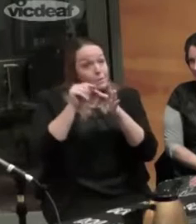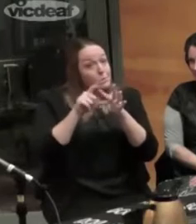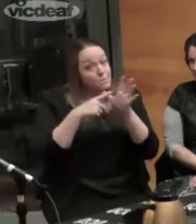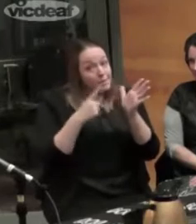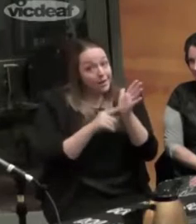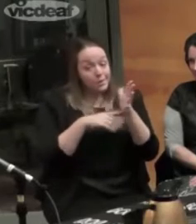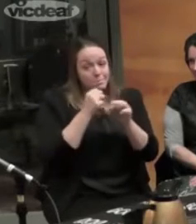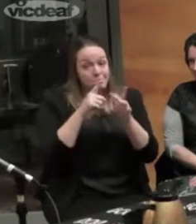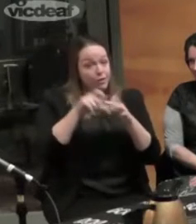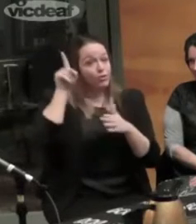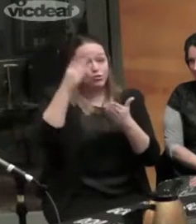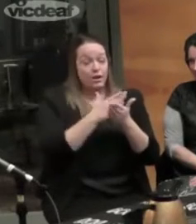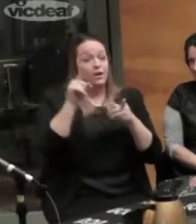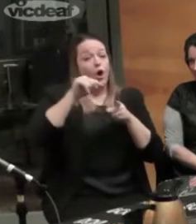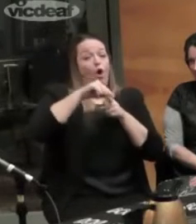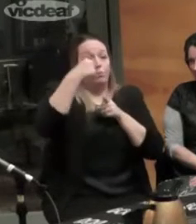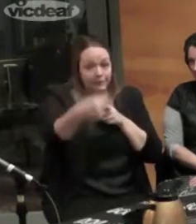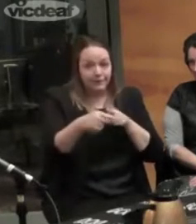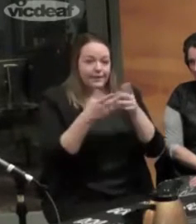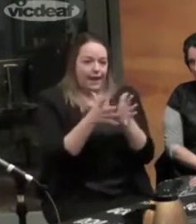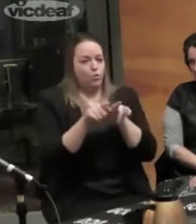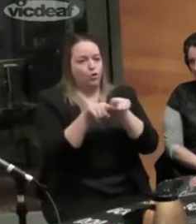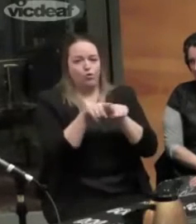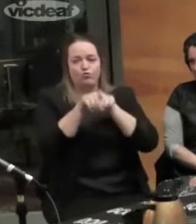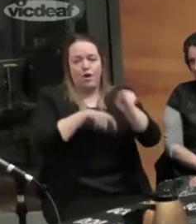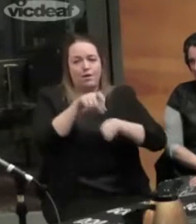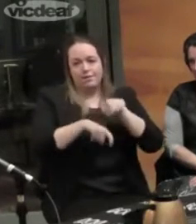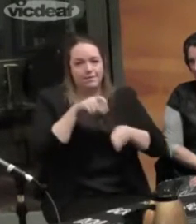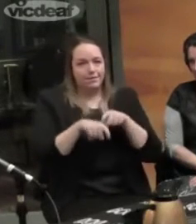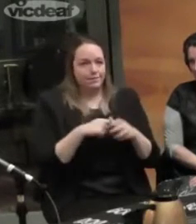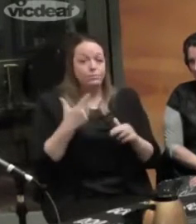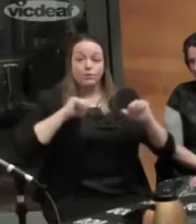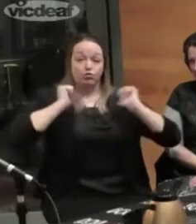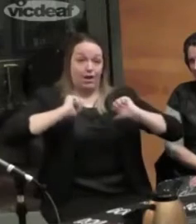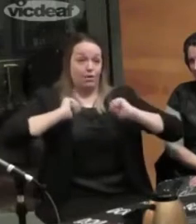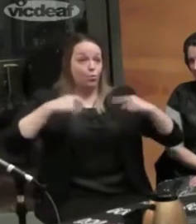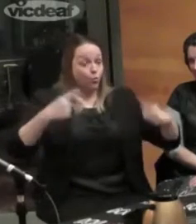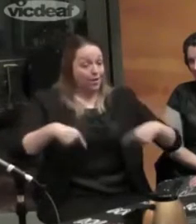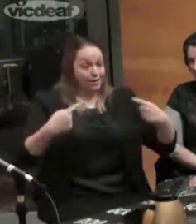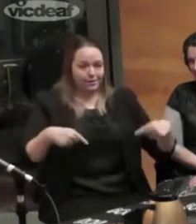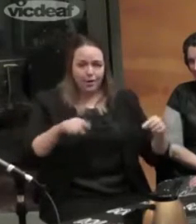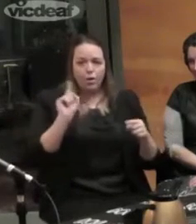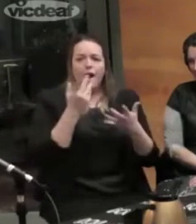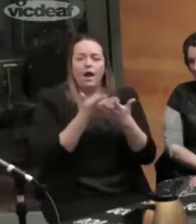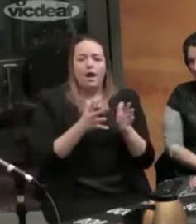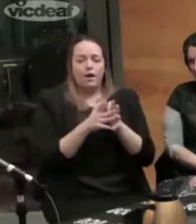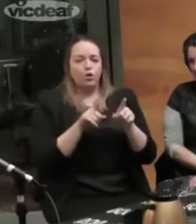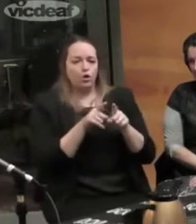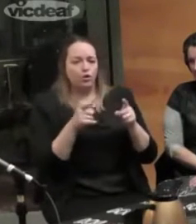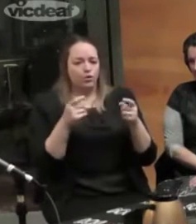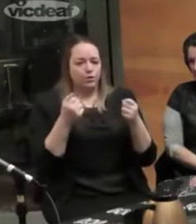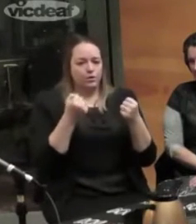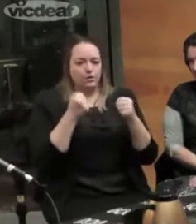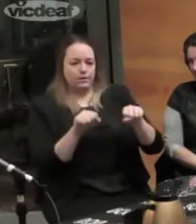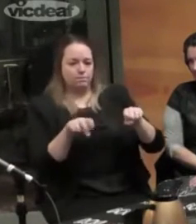are actually an opposition to learning how to ride the bike. Because what training wheels do is actually get you to resist the fall. So you've got to balance,